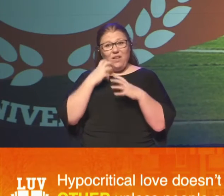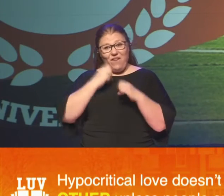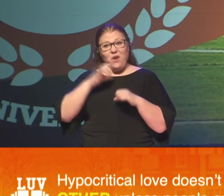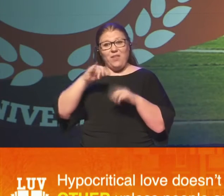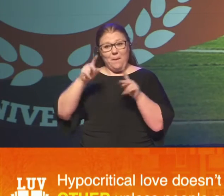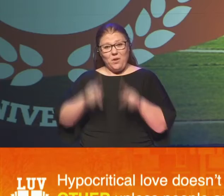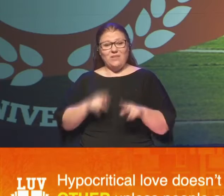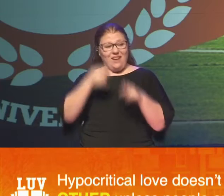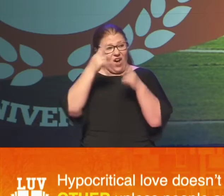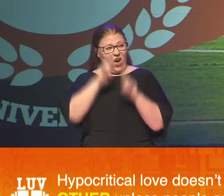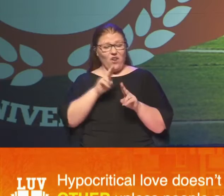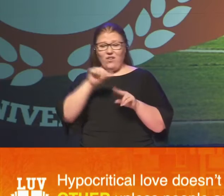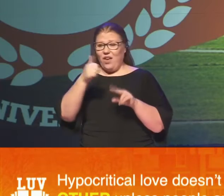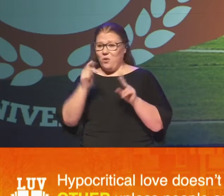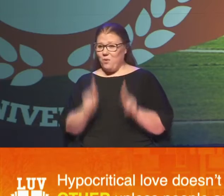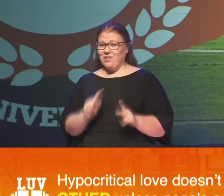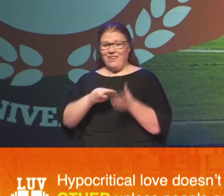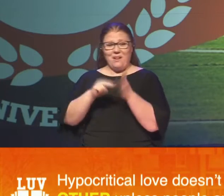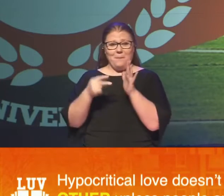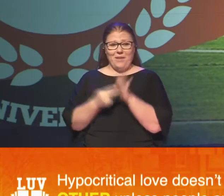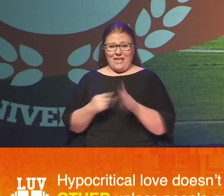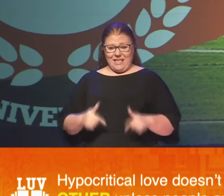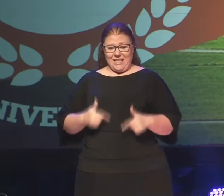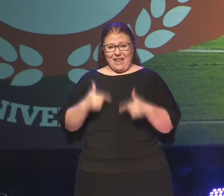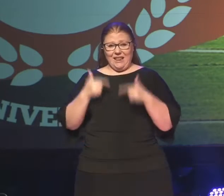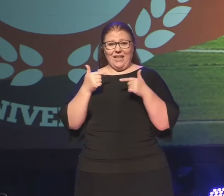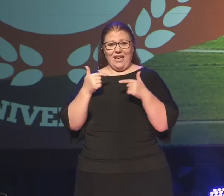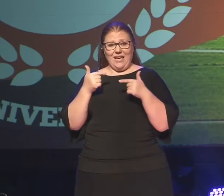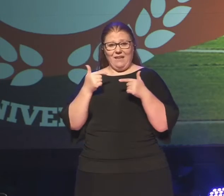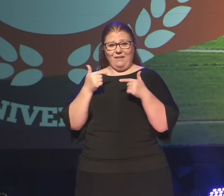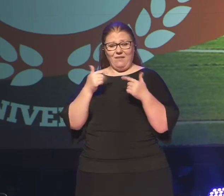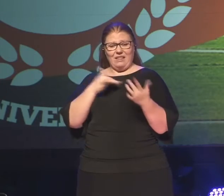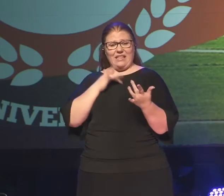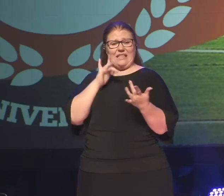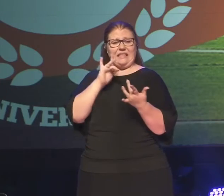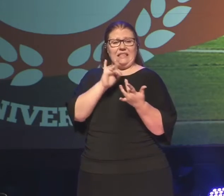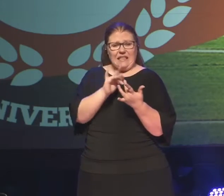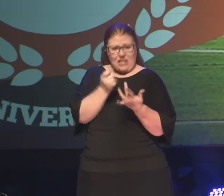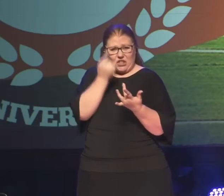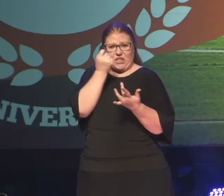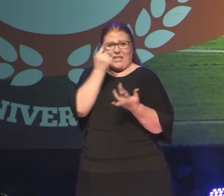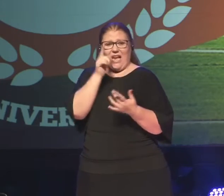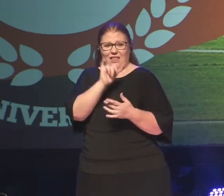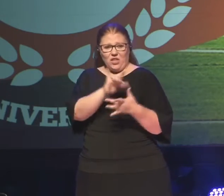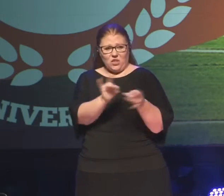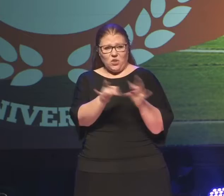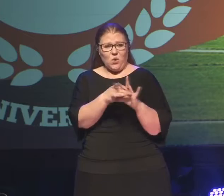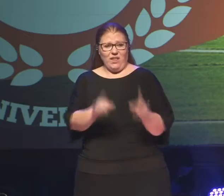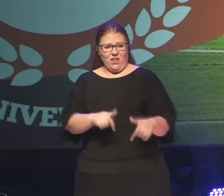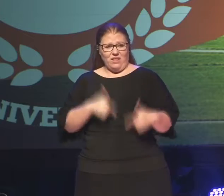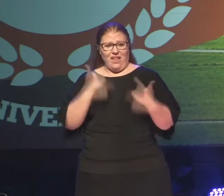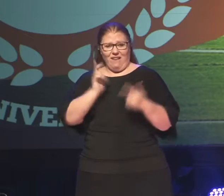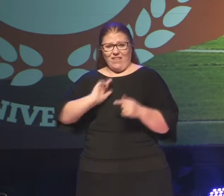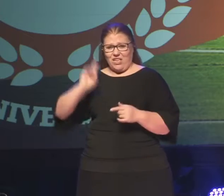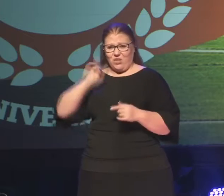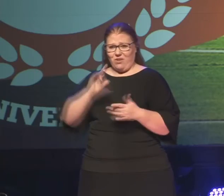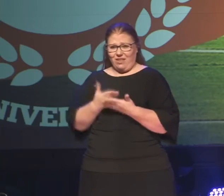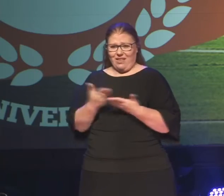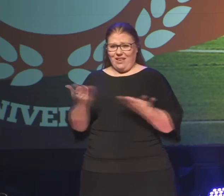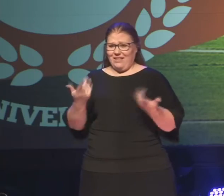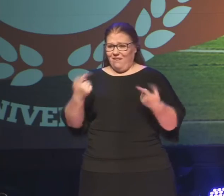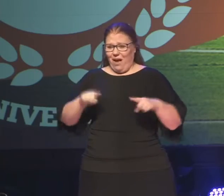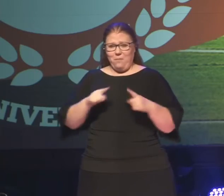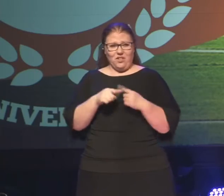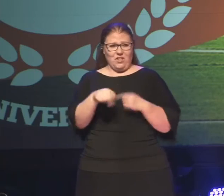to honor the other person is to live with a disposition towards understanding. How do I understand their story, their life, their history, the things that have happened